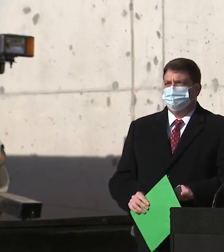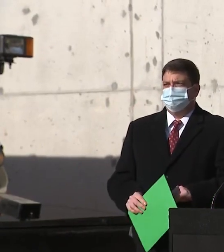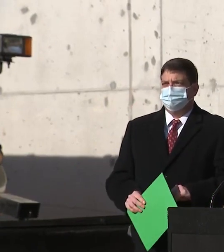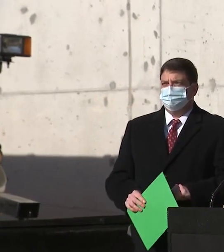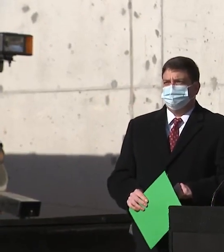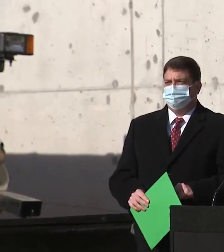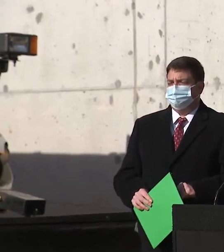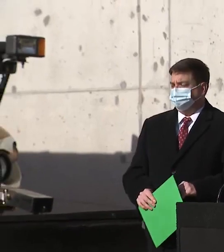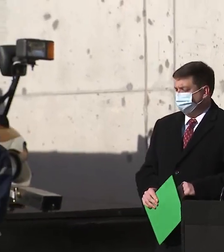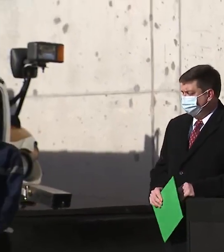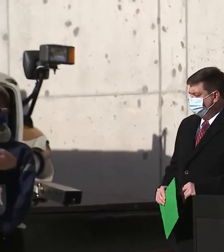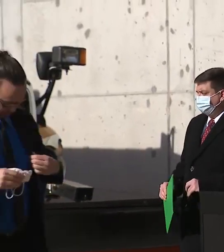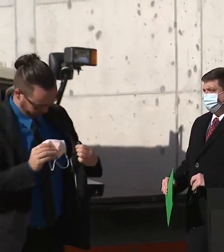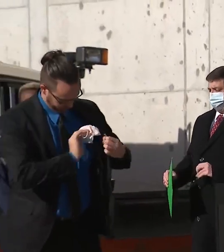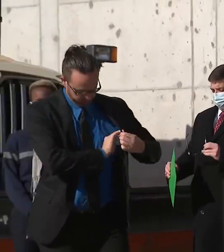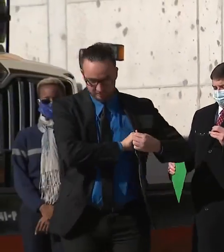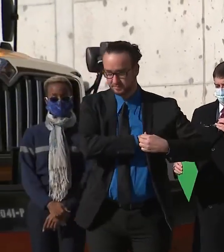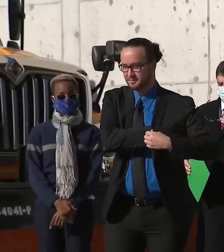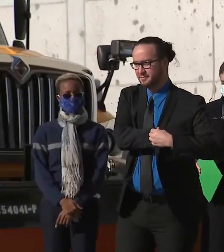Sorry about that.